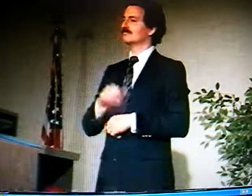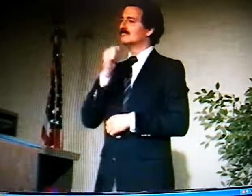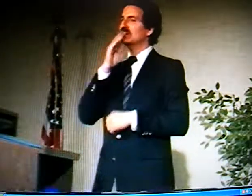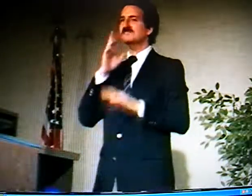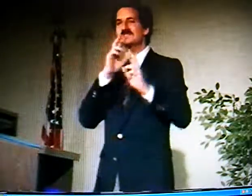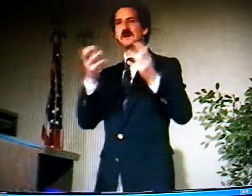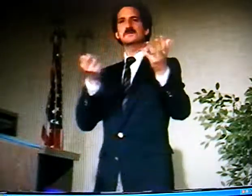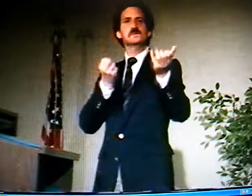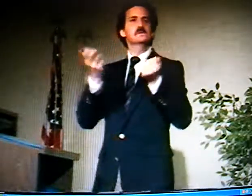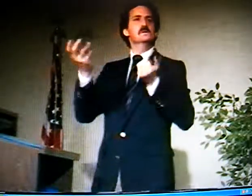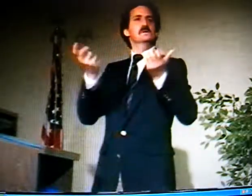It was really not bad.